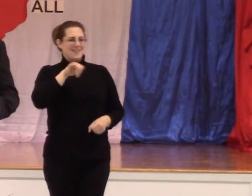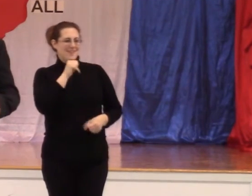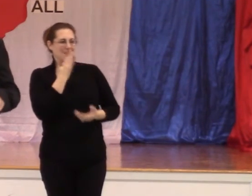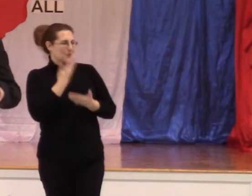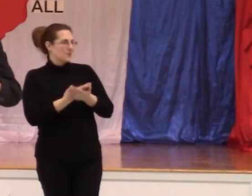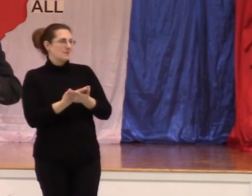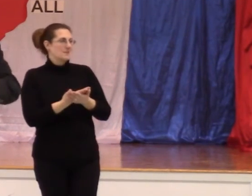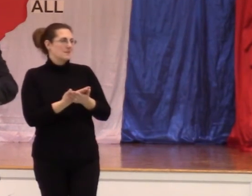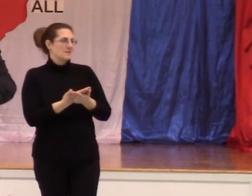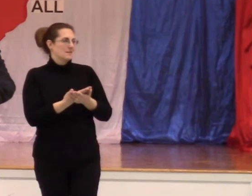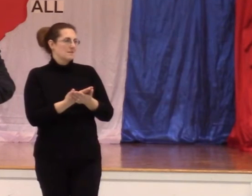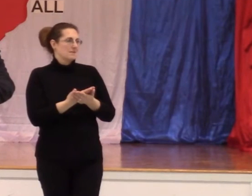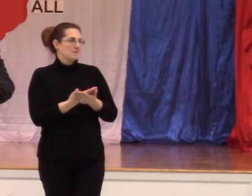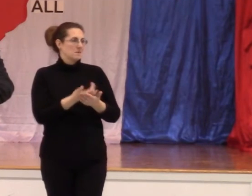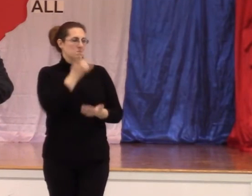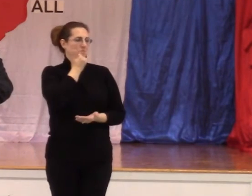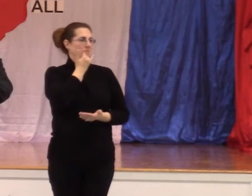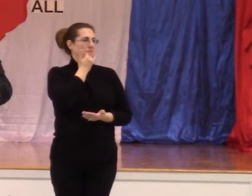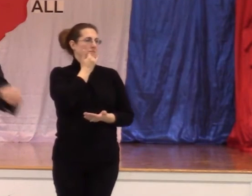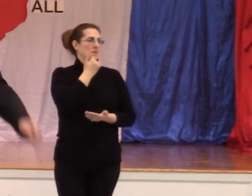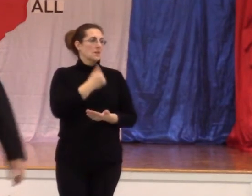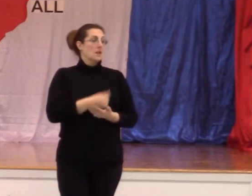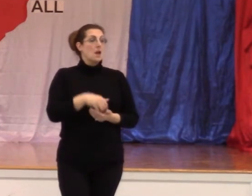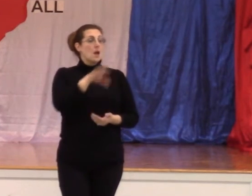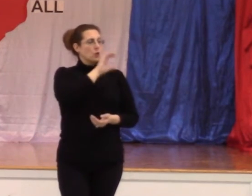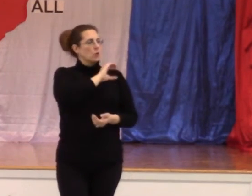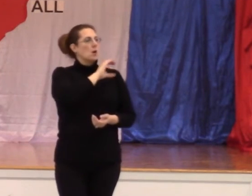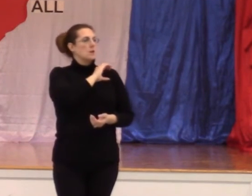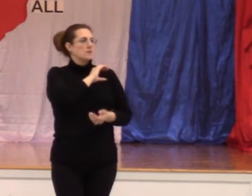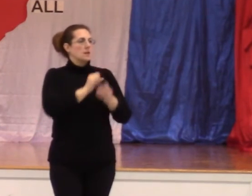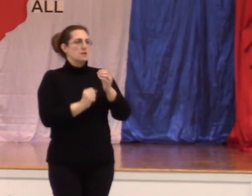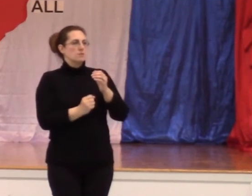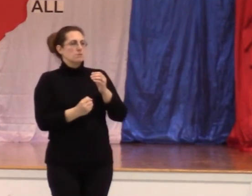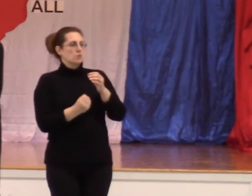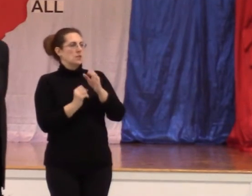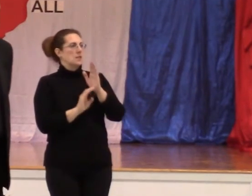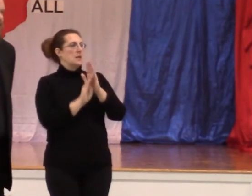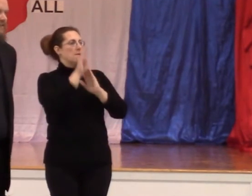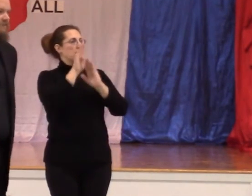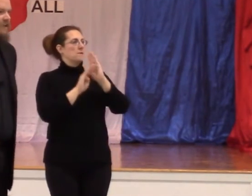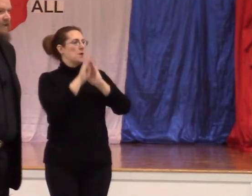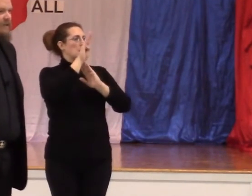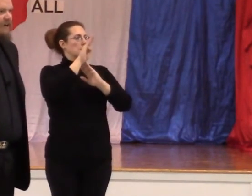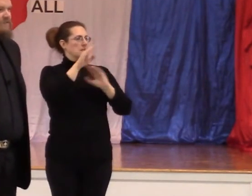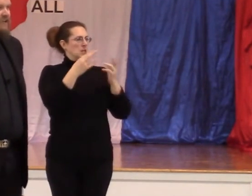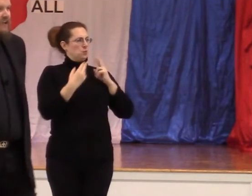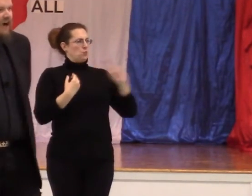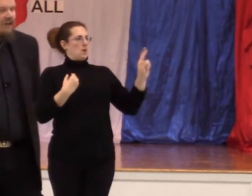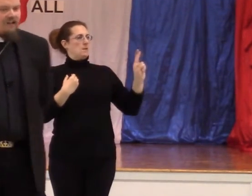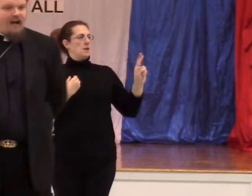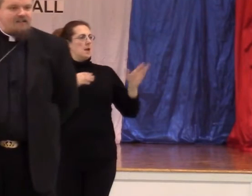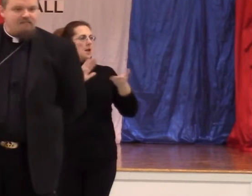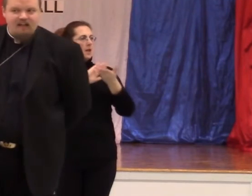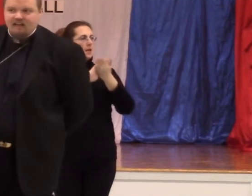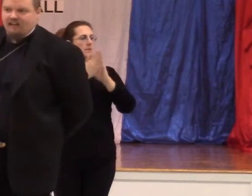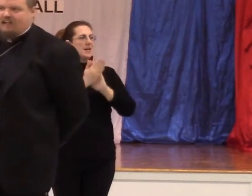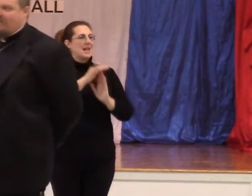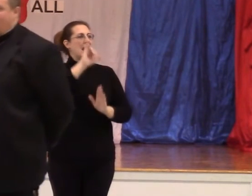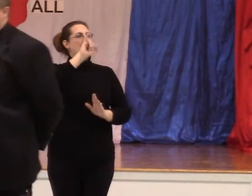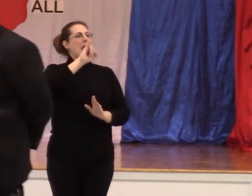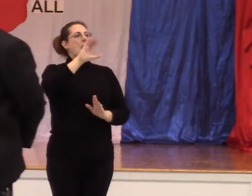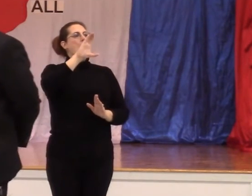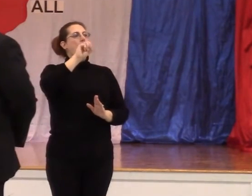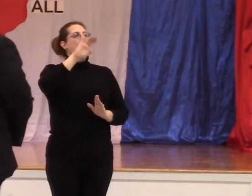thing. Right? Karlstadt, as he grows in his radicalism, he becomes an iconoclast, meaning that